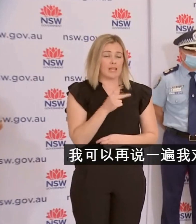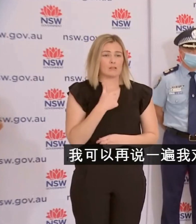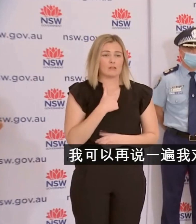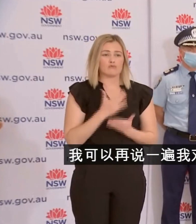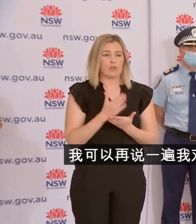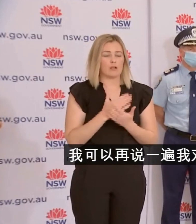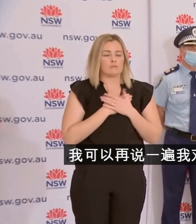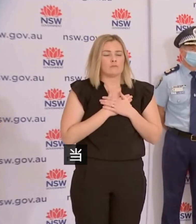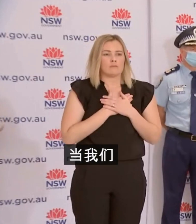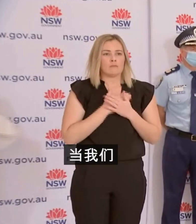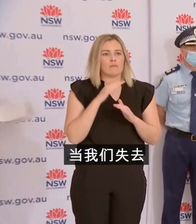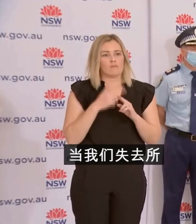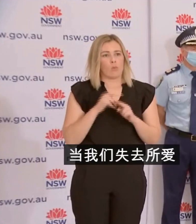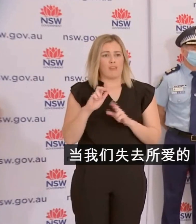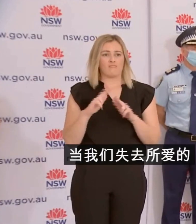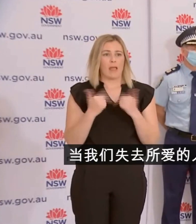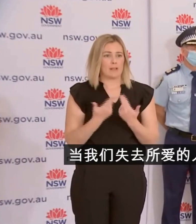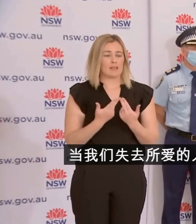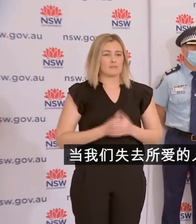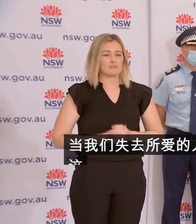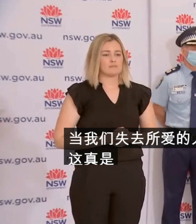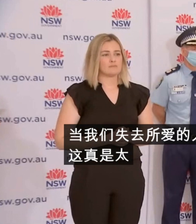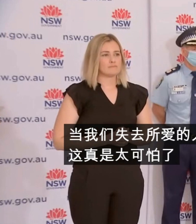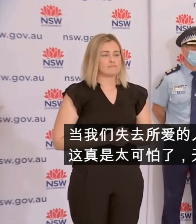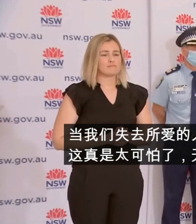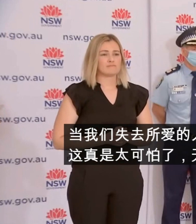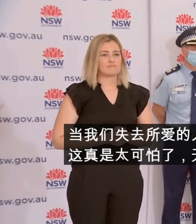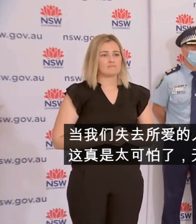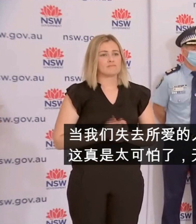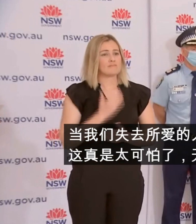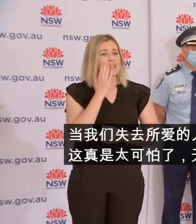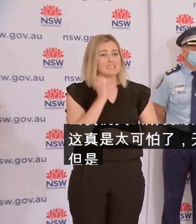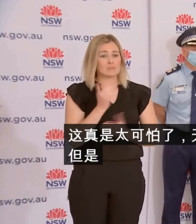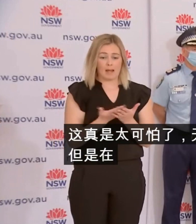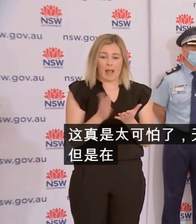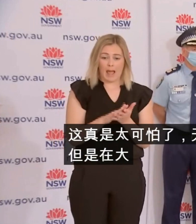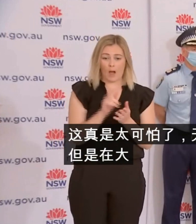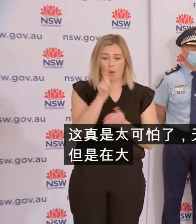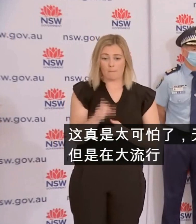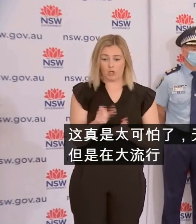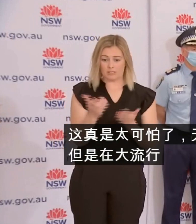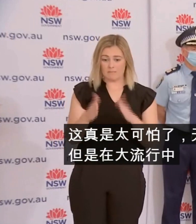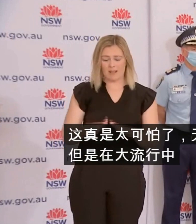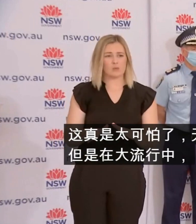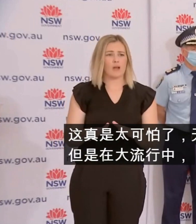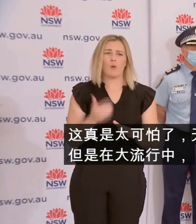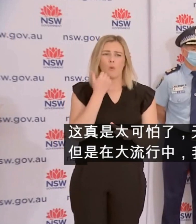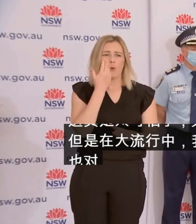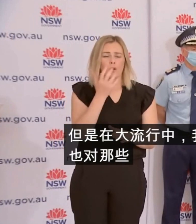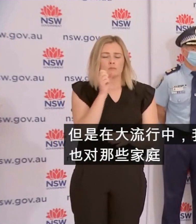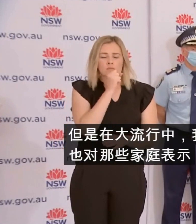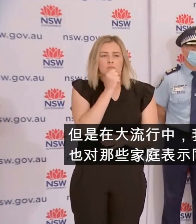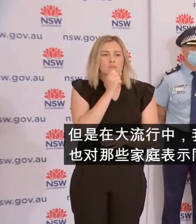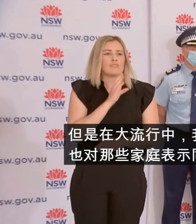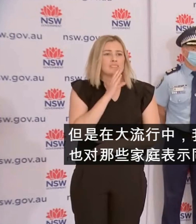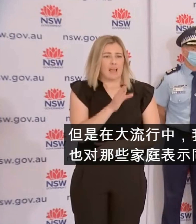families. It's just terrible when we lose a loved one, and no matter what the circumstances are, it's awful, but in a pandemic, my sympathies